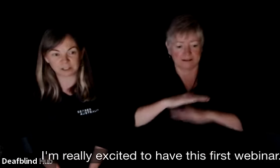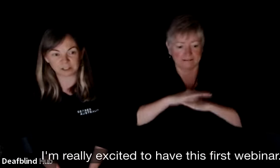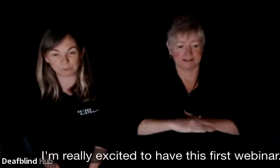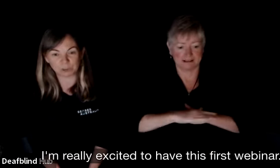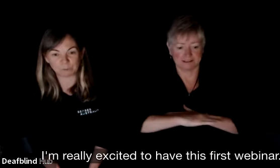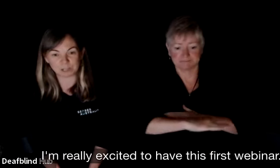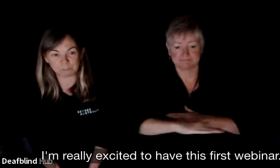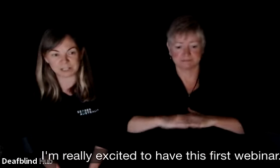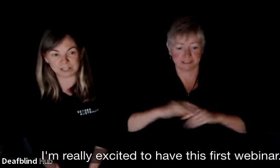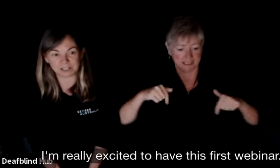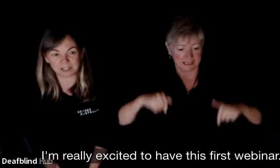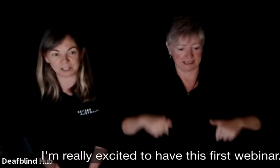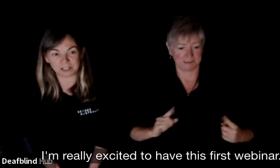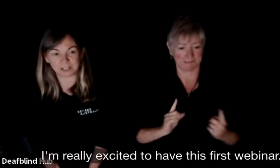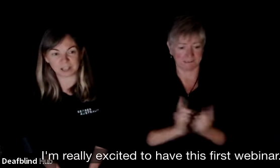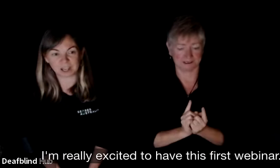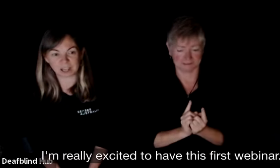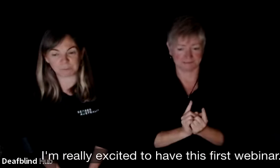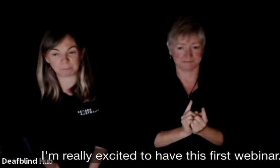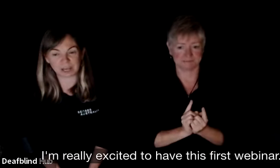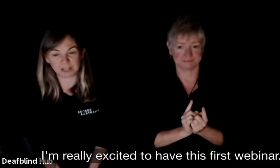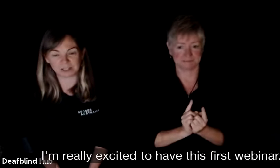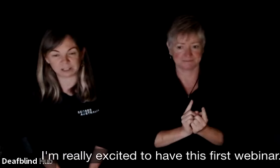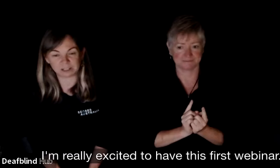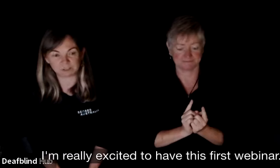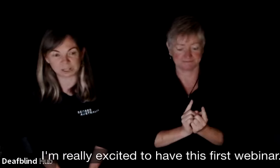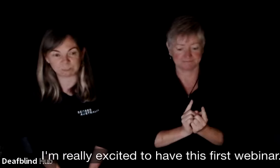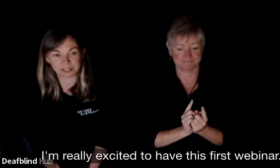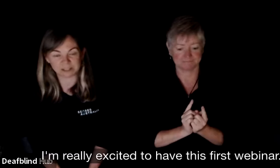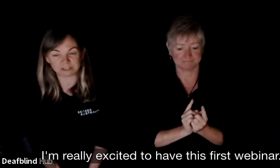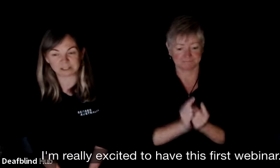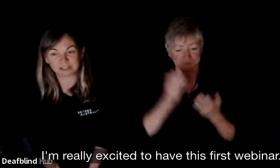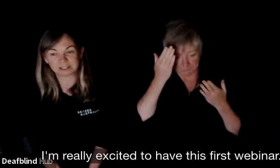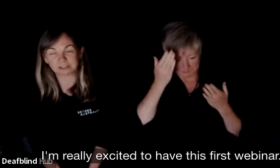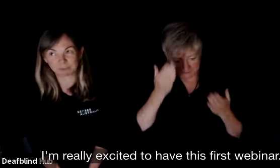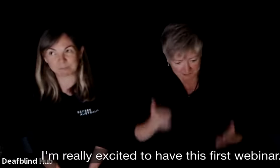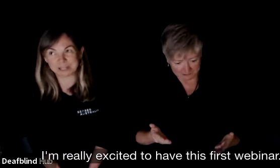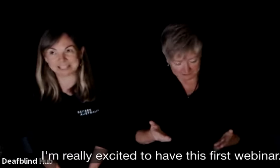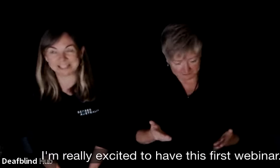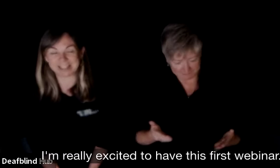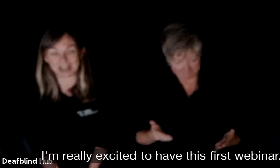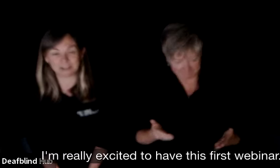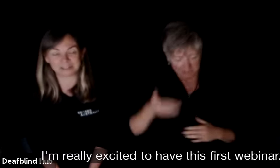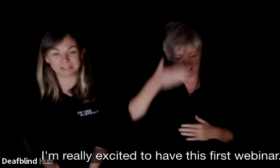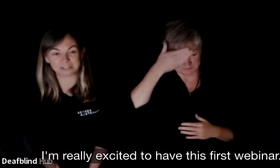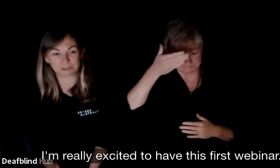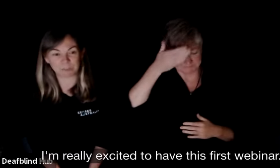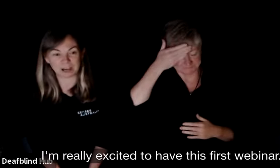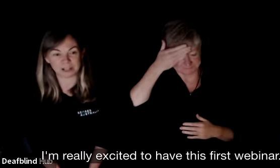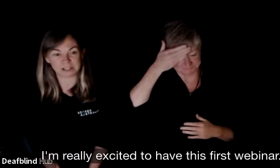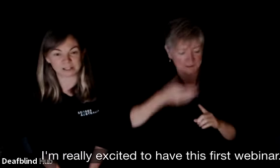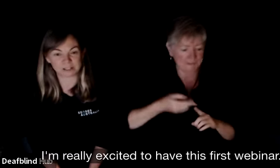land where we are meeting and pay respect to their